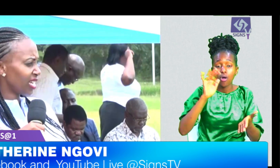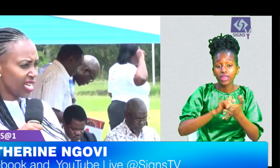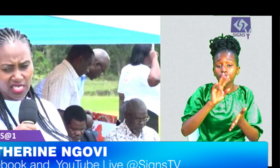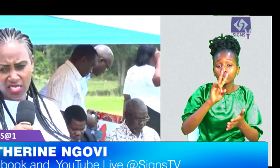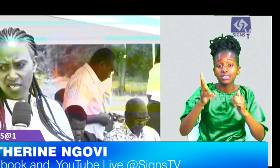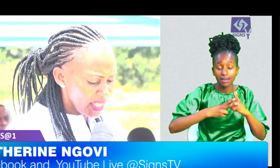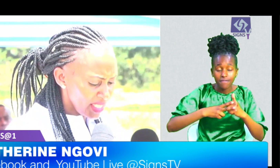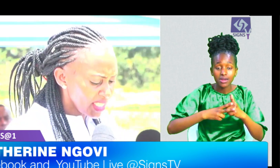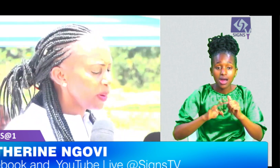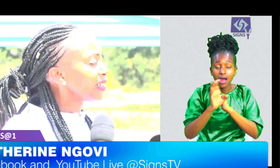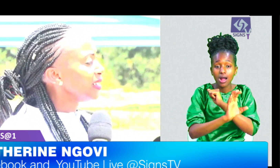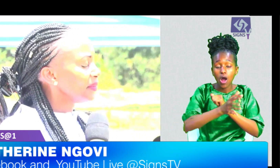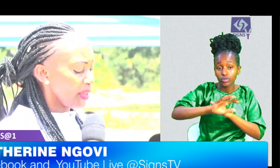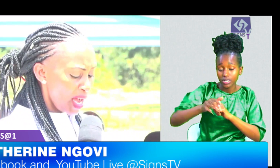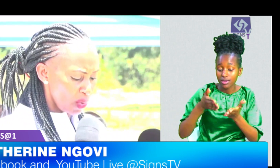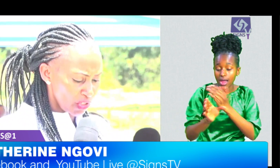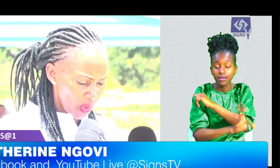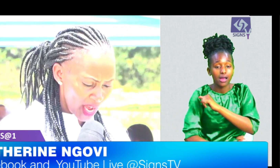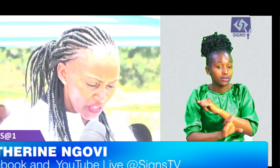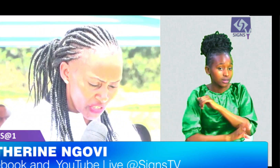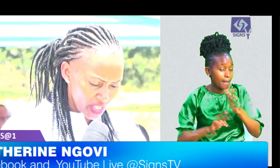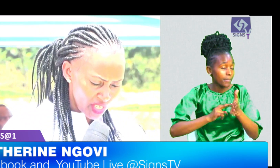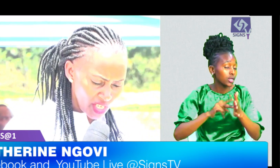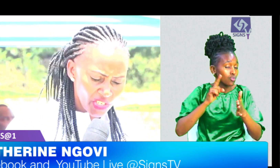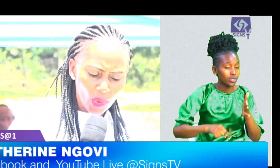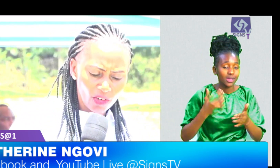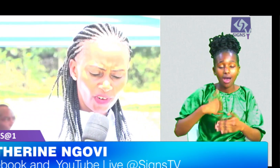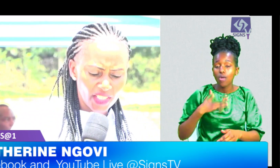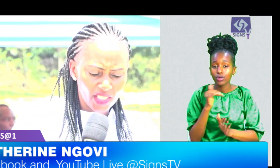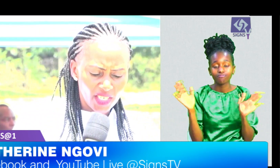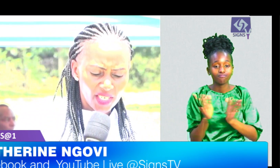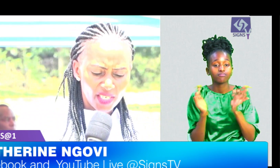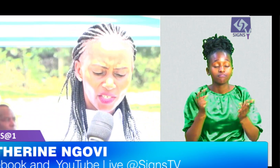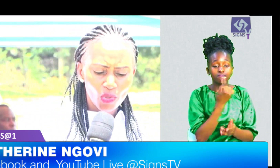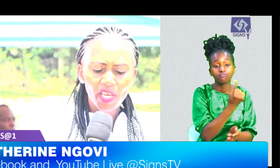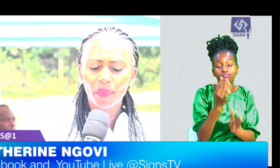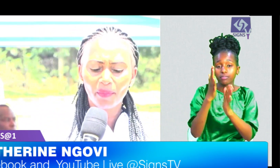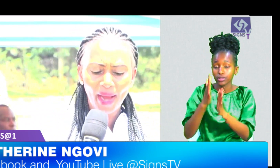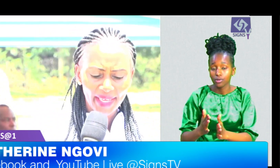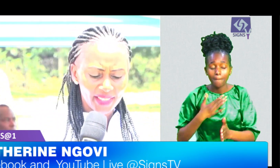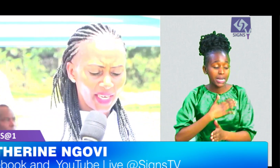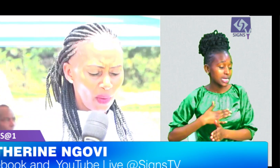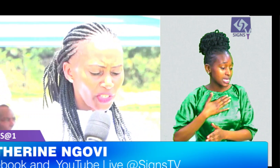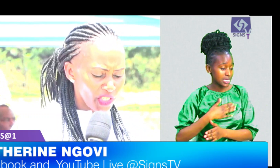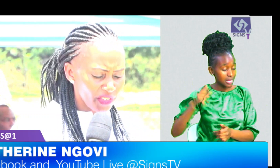playing insufficient hygiene practices. We expect to cover over